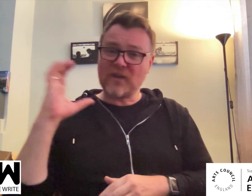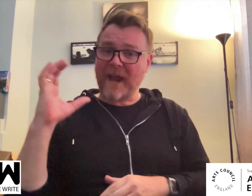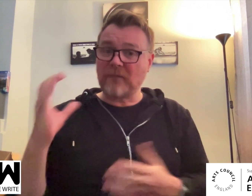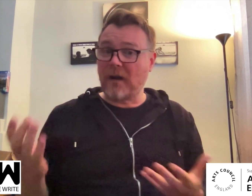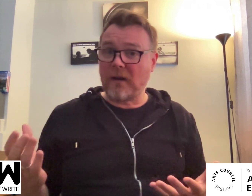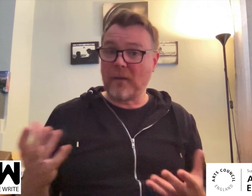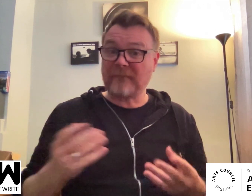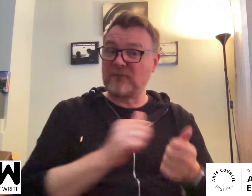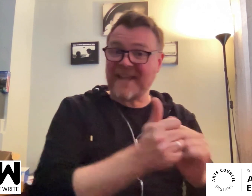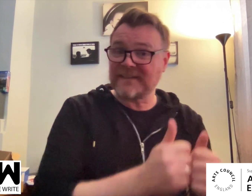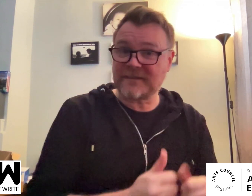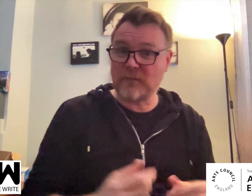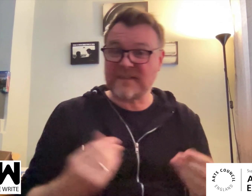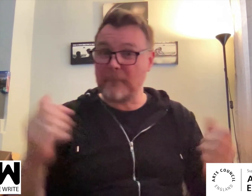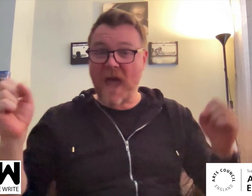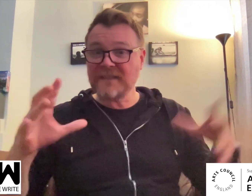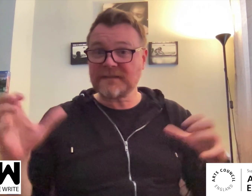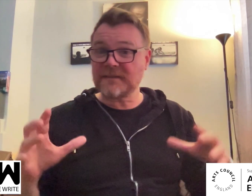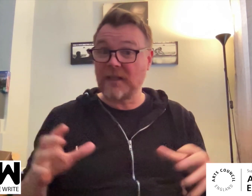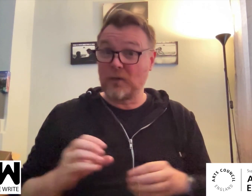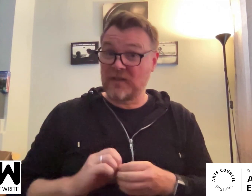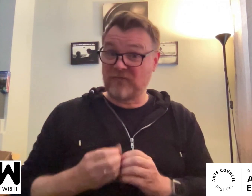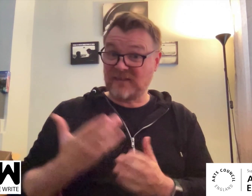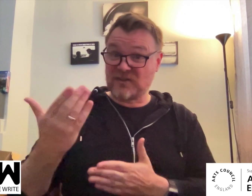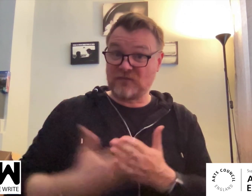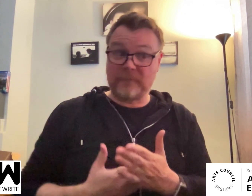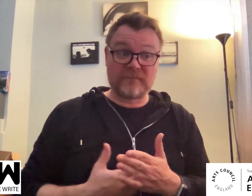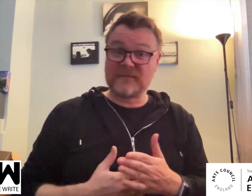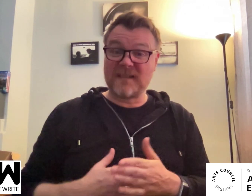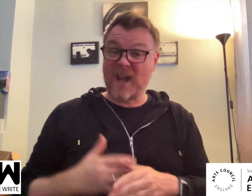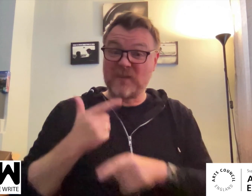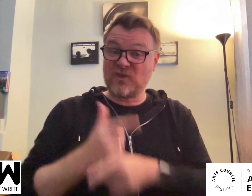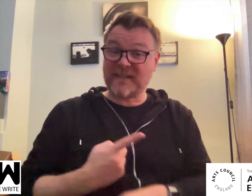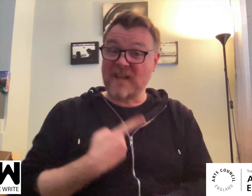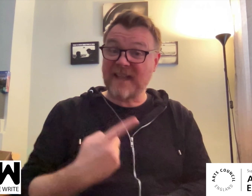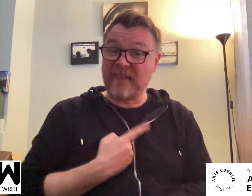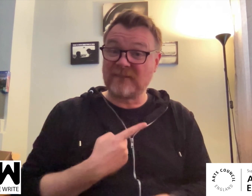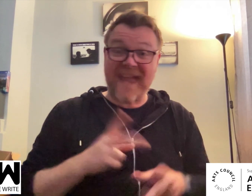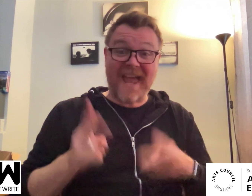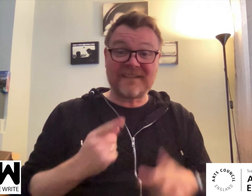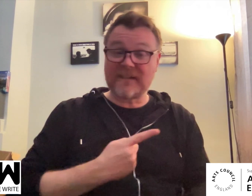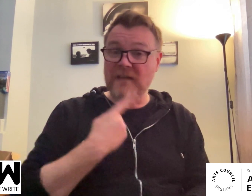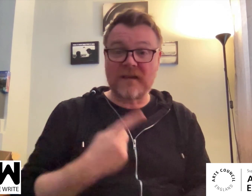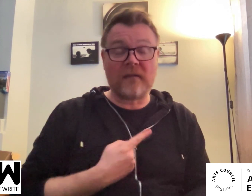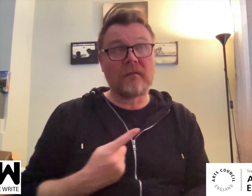our own camera, and we got some friends in, and some lights, and we created the script, and we shot it ourselves and edited it ourselves, and it